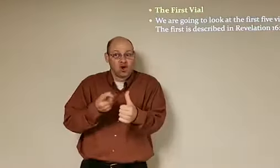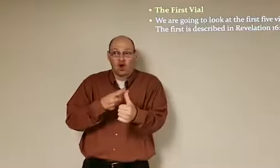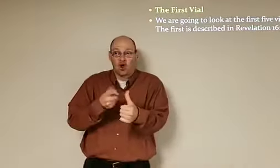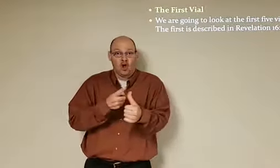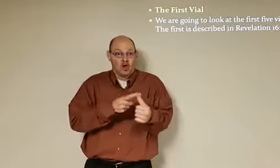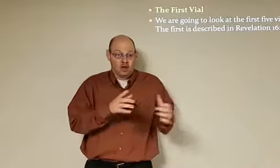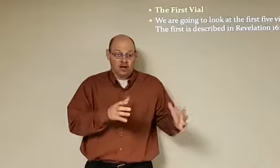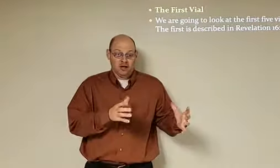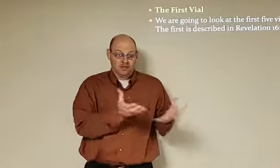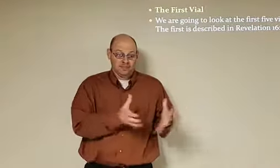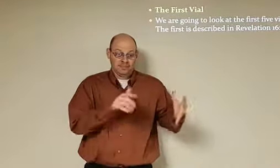The first vial.